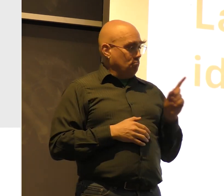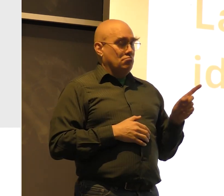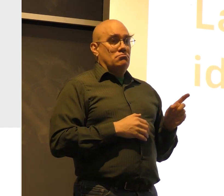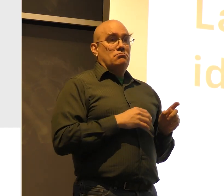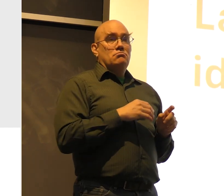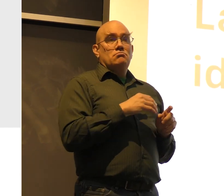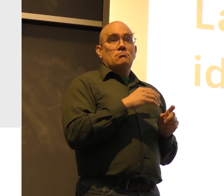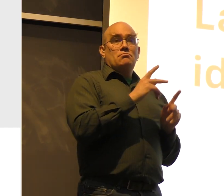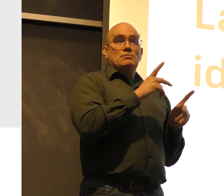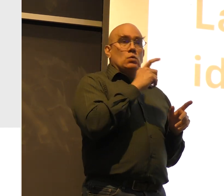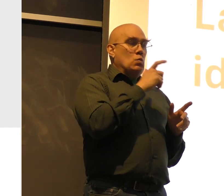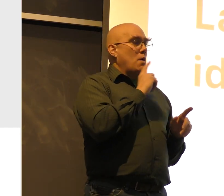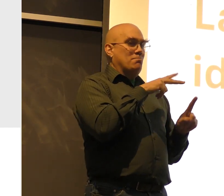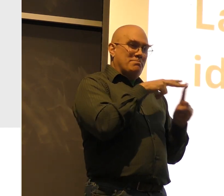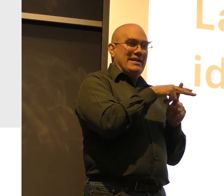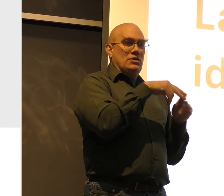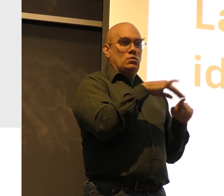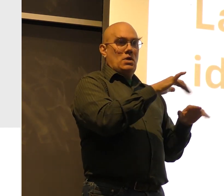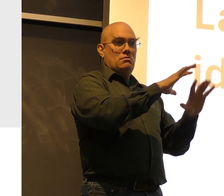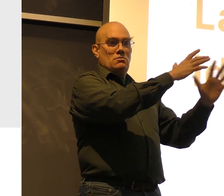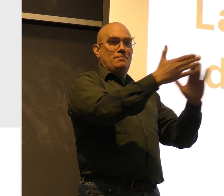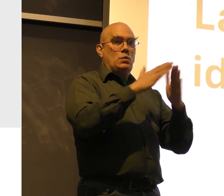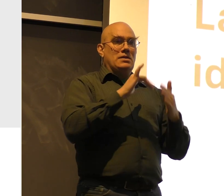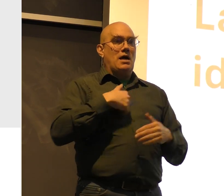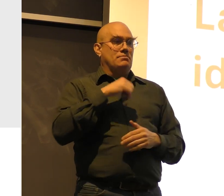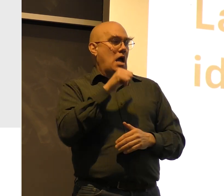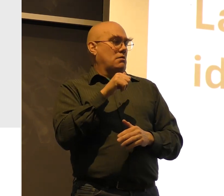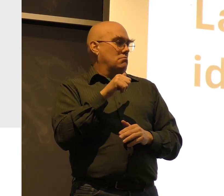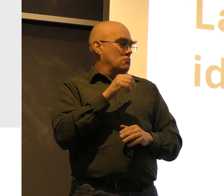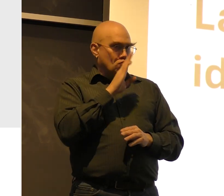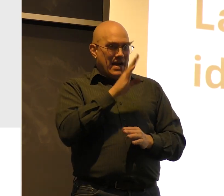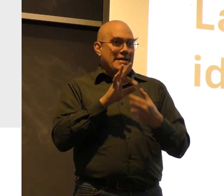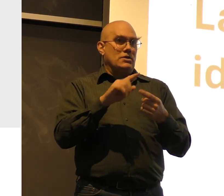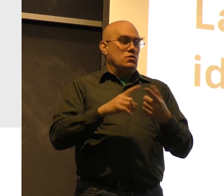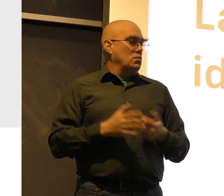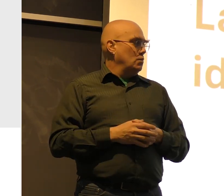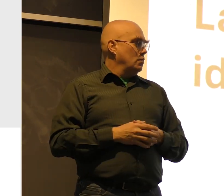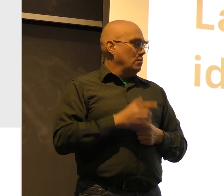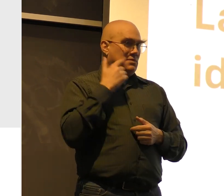conversations as well. I point to the people that are really plugged into those communities that I'm not directly connected